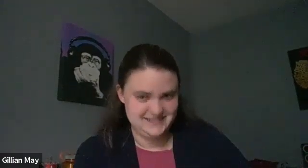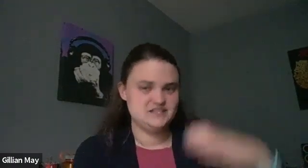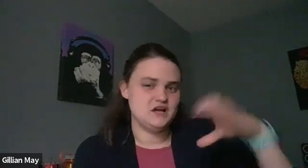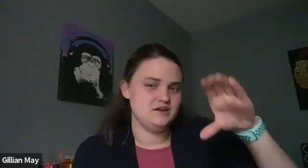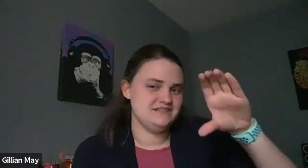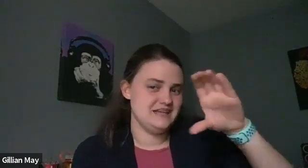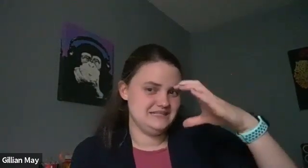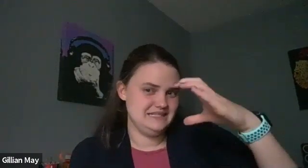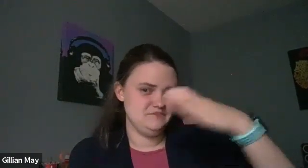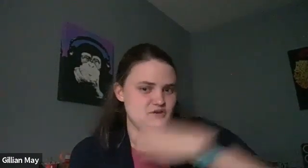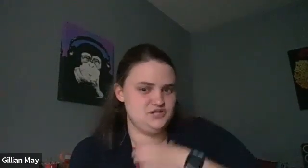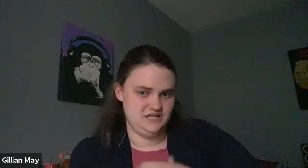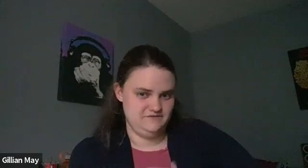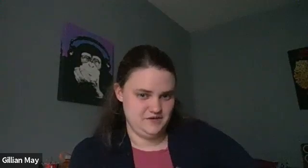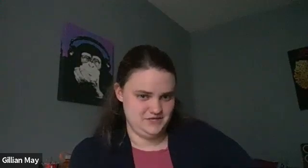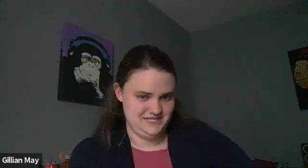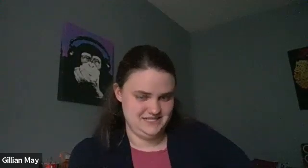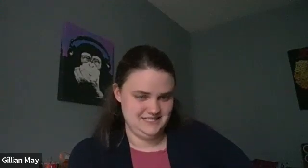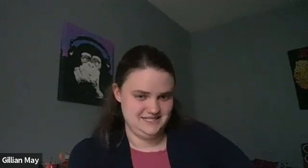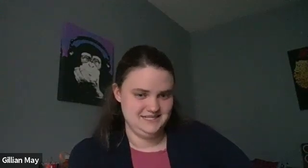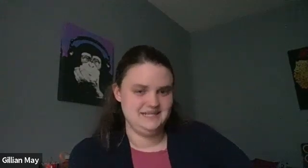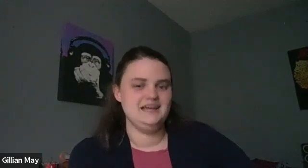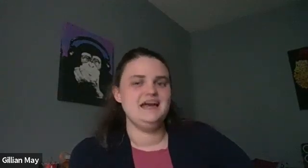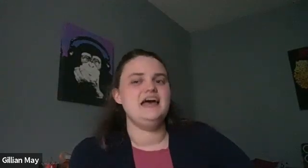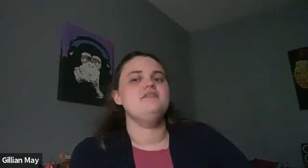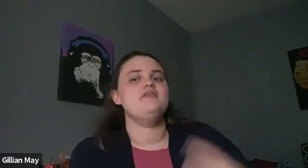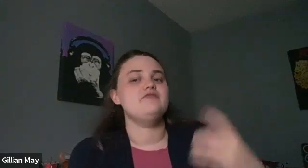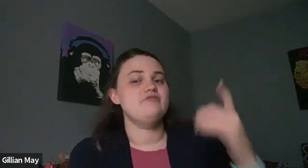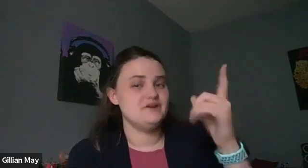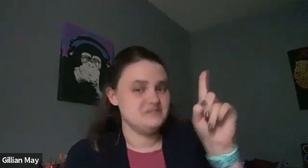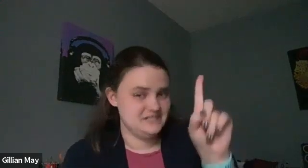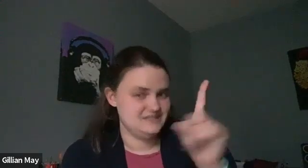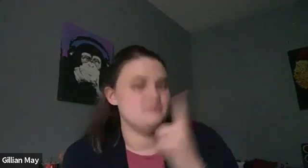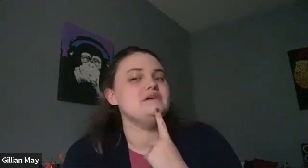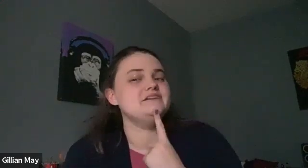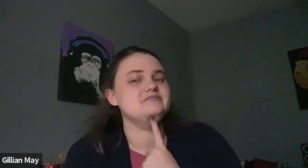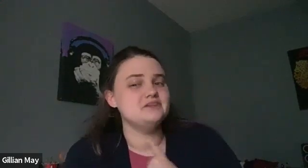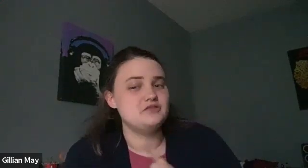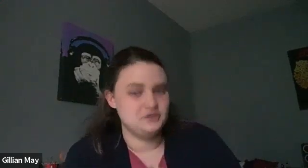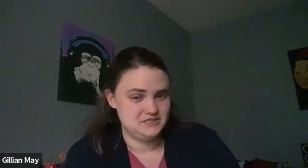So hungry is that C motion first. And then thirsty is the pointer finger.